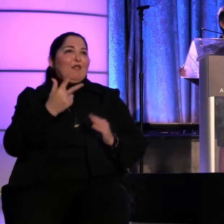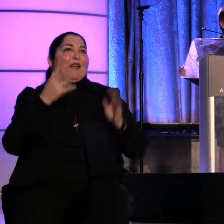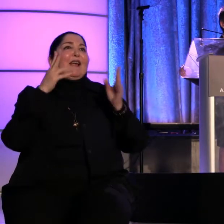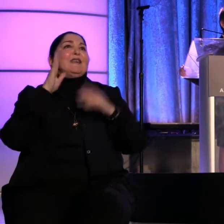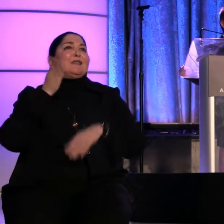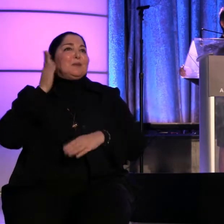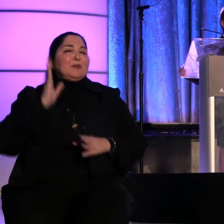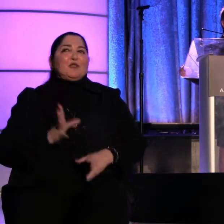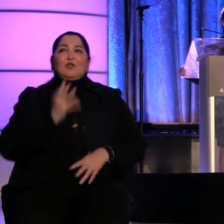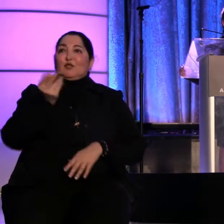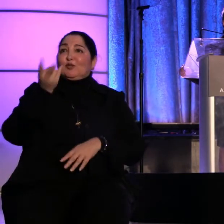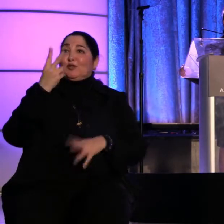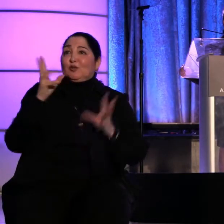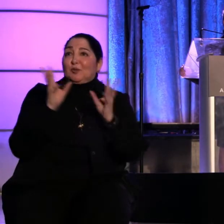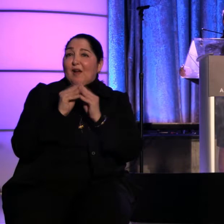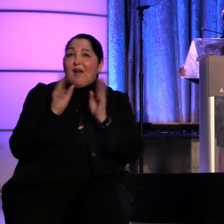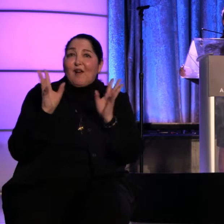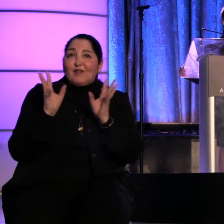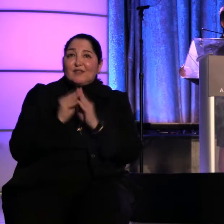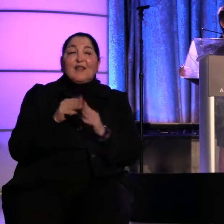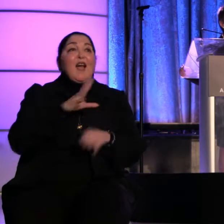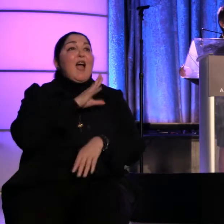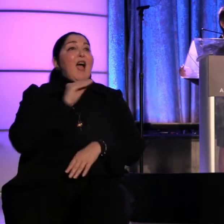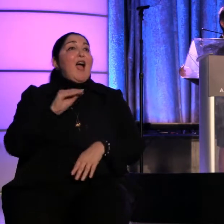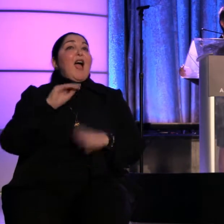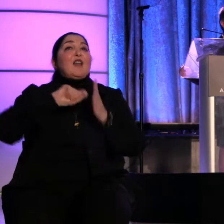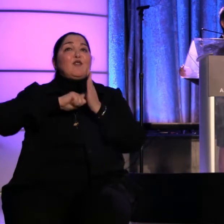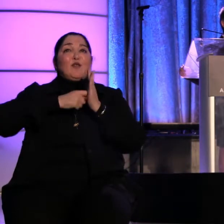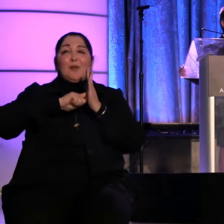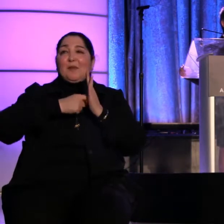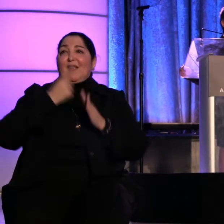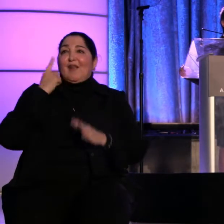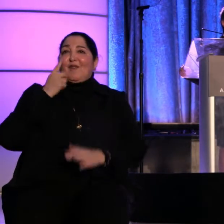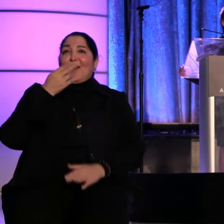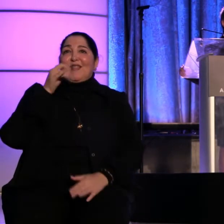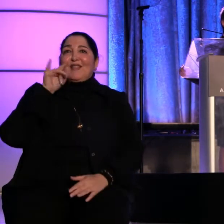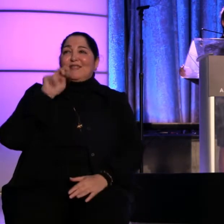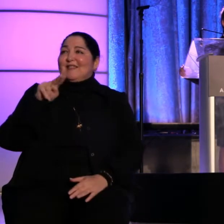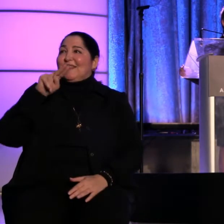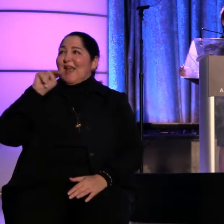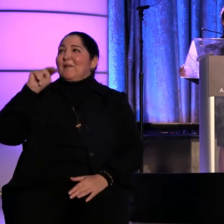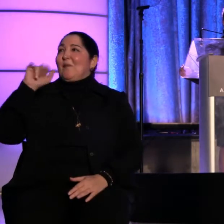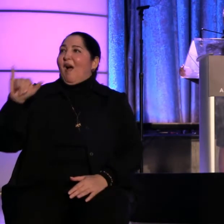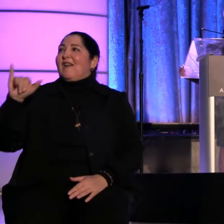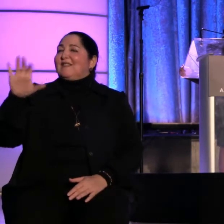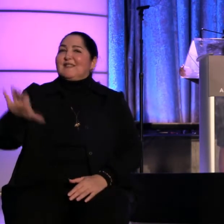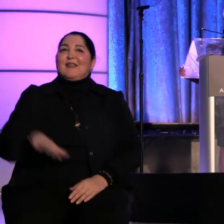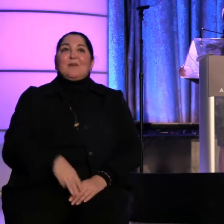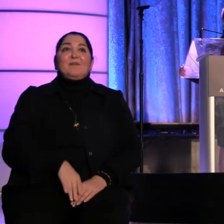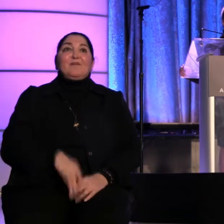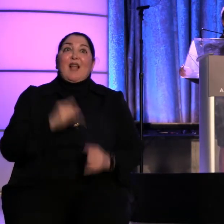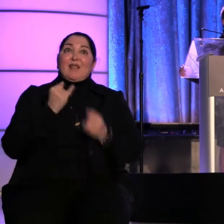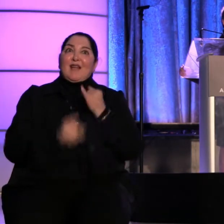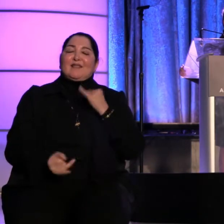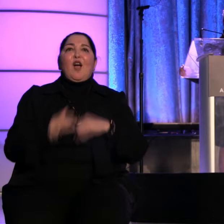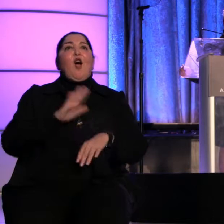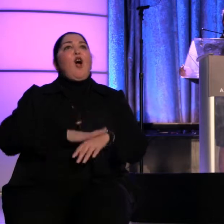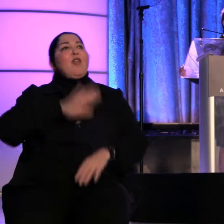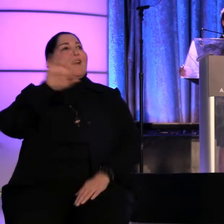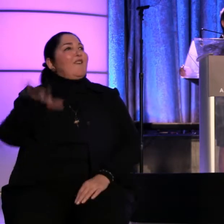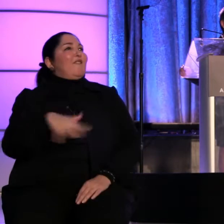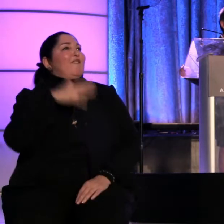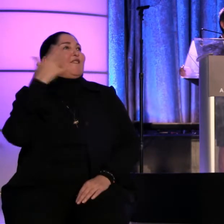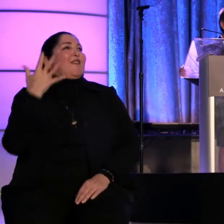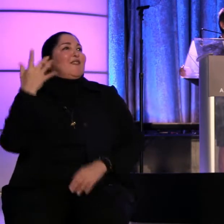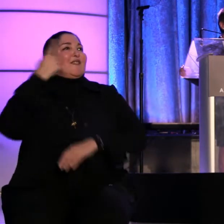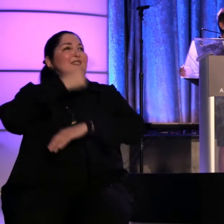speakers, 2 conference sessions, and a rookie at the Hilton NYC. One more time. On the